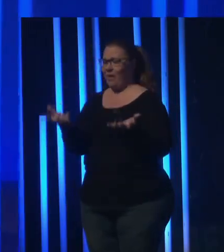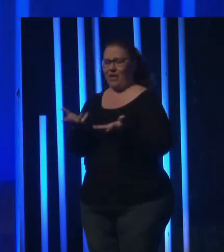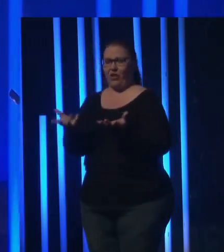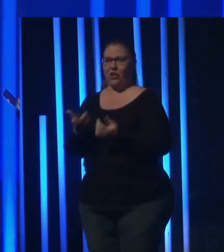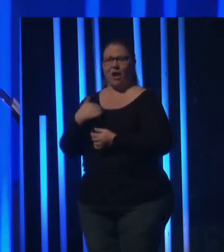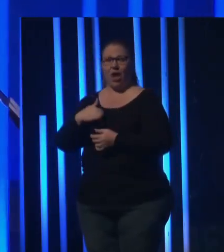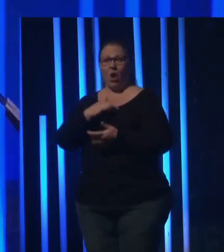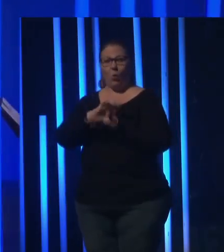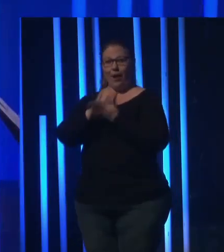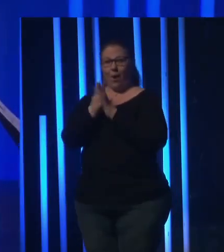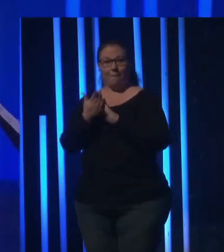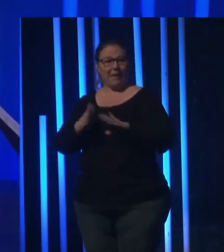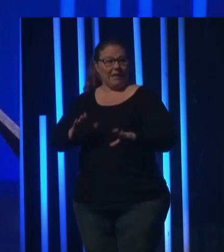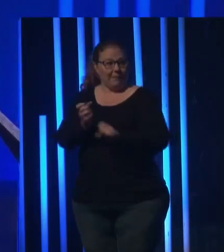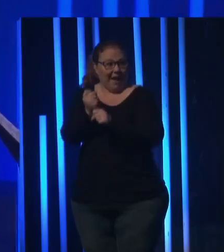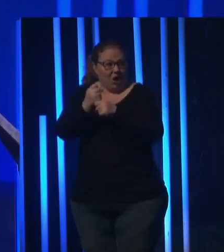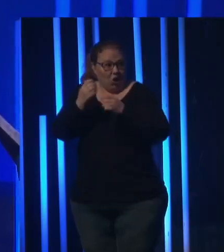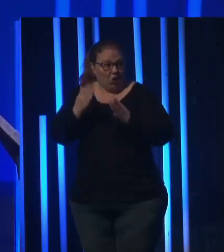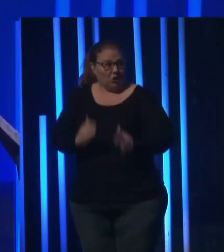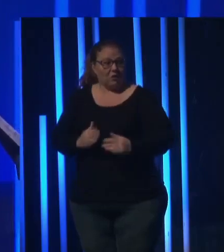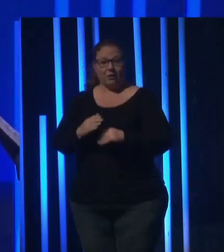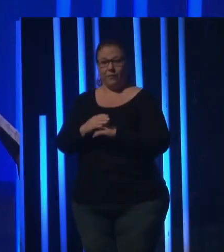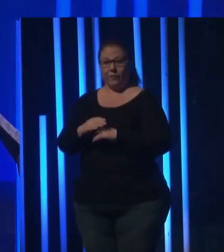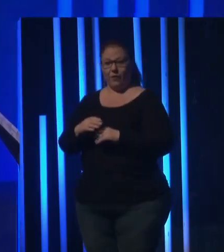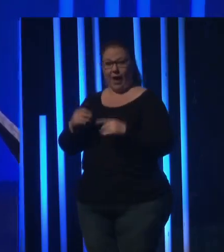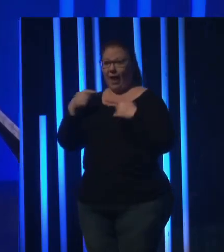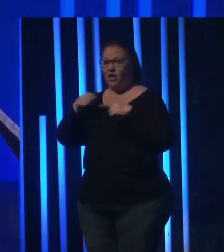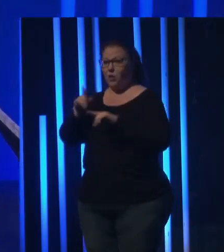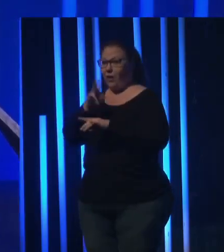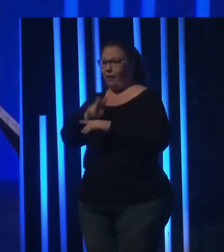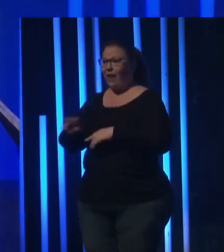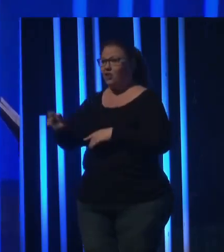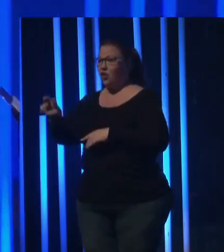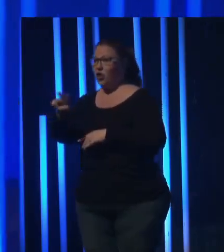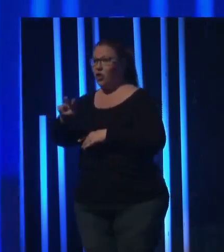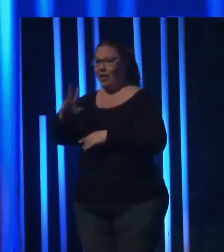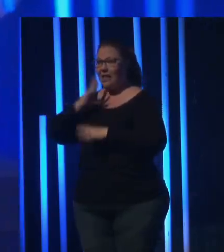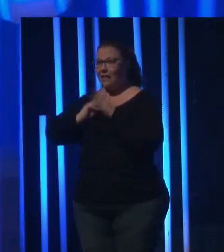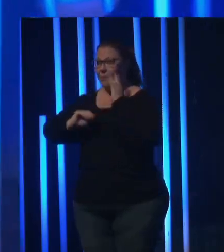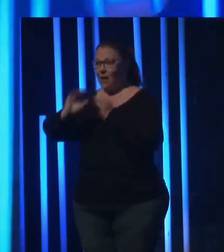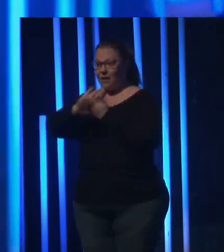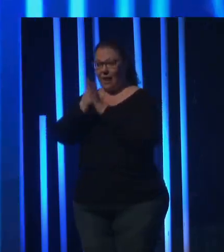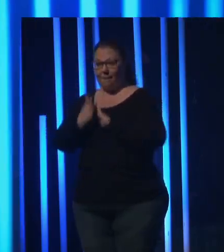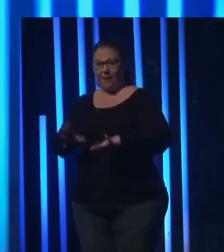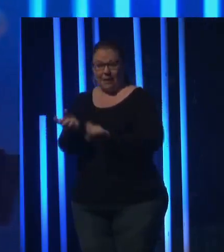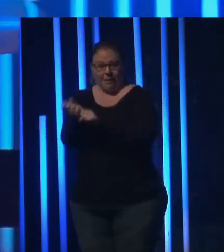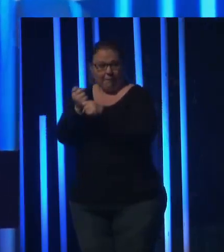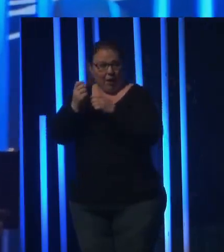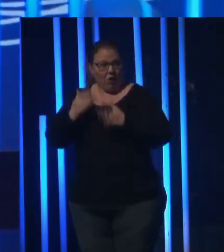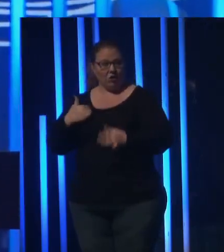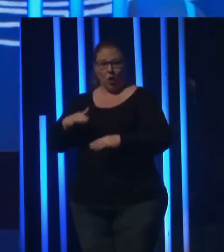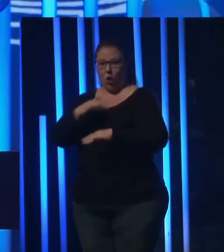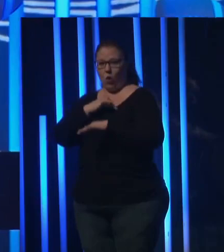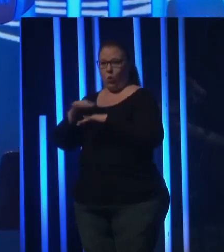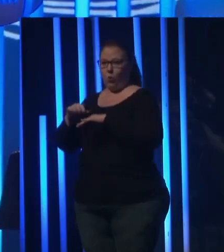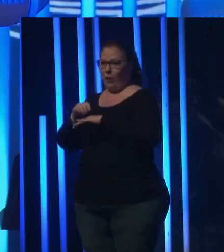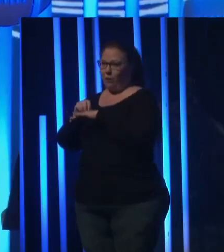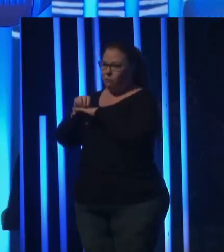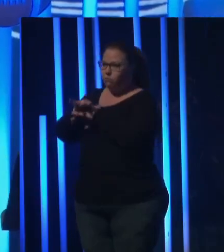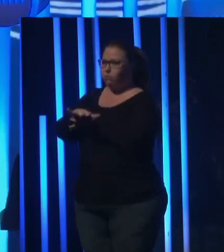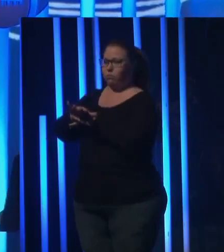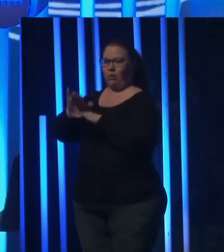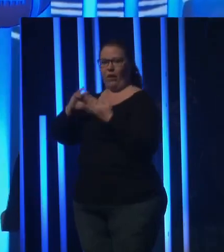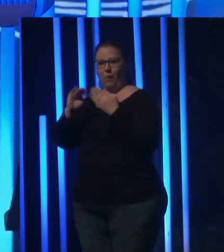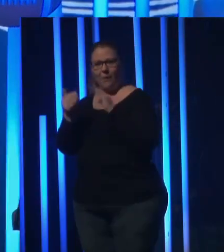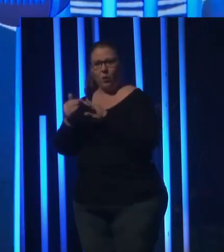we are peacemakers. And on this journey, as peacemakers, we are to impact this community and this